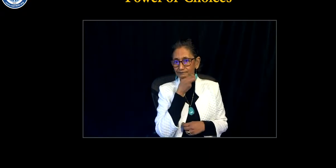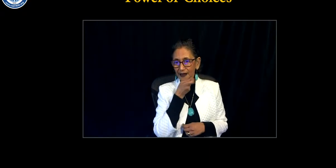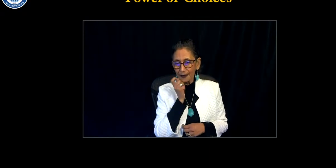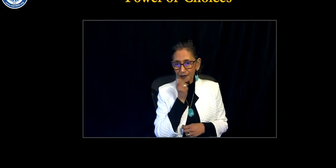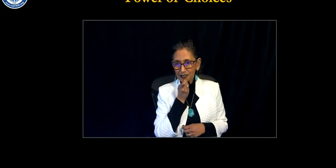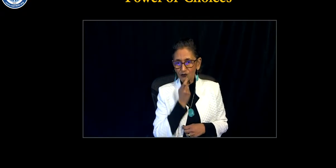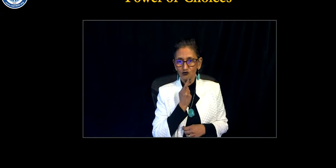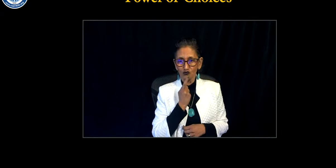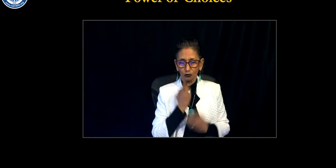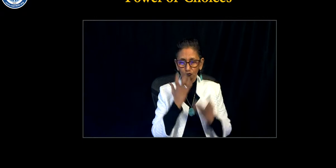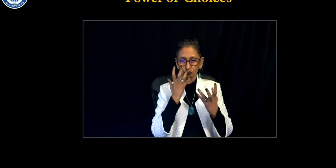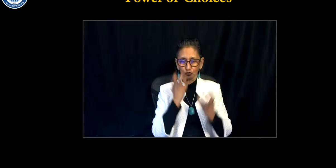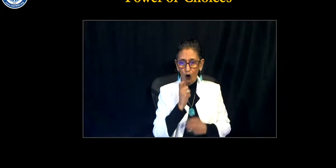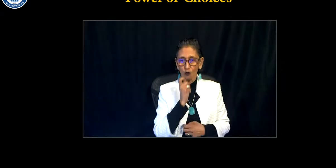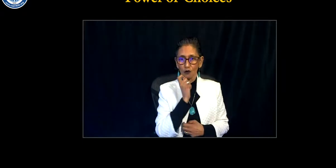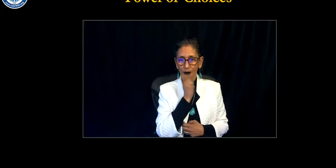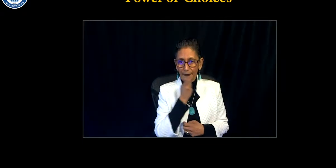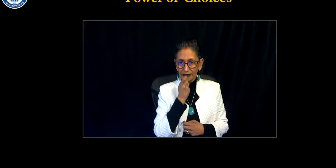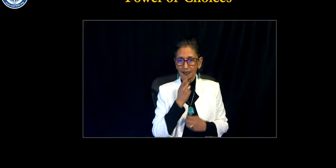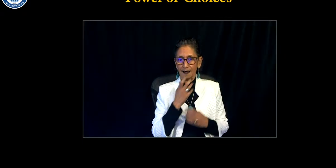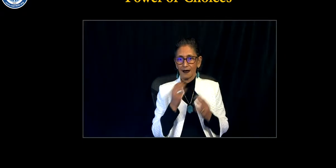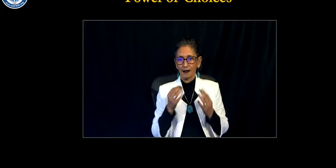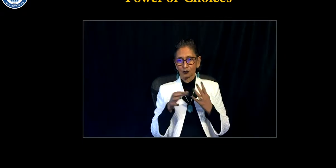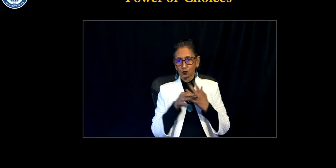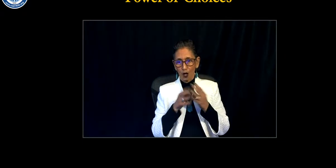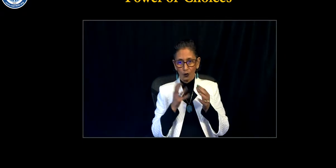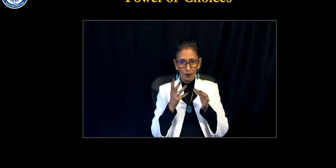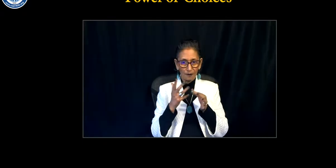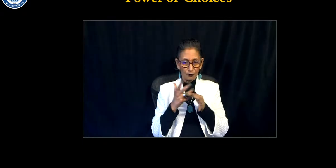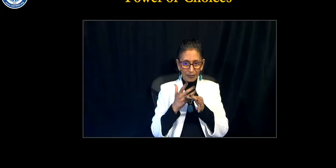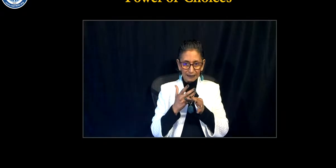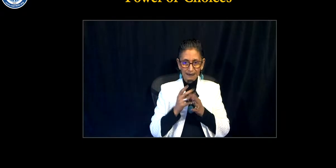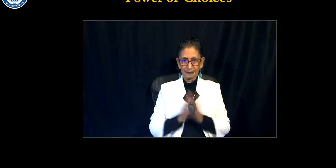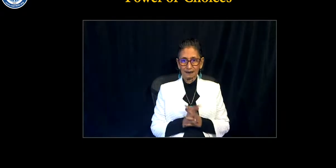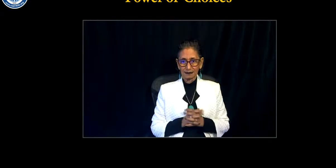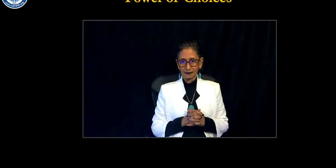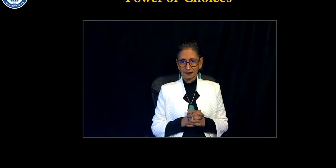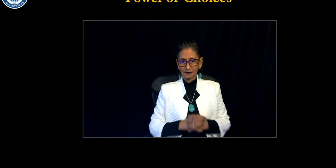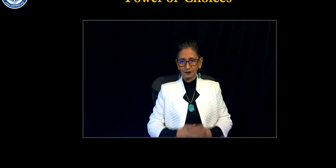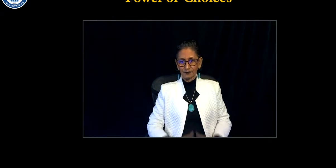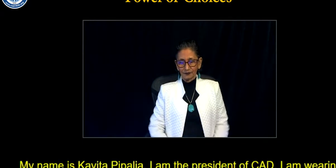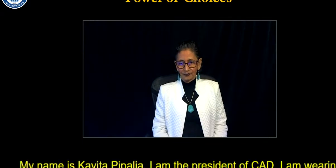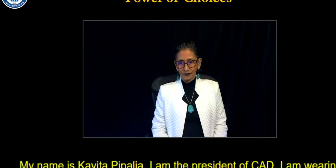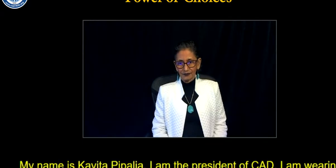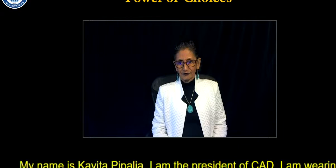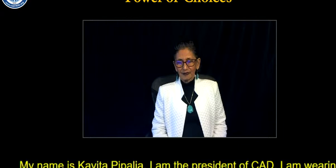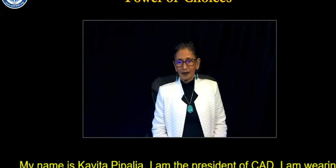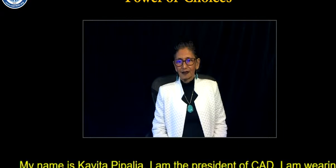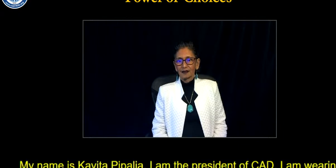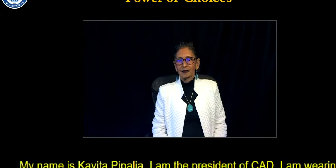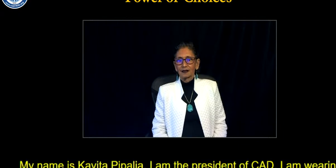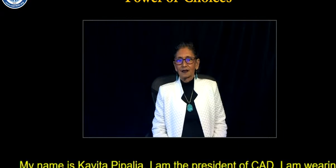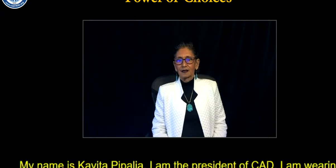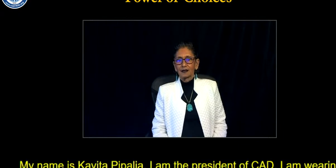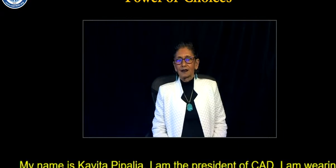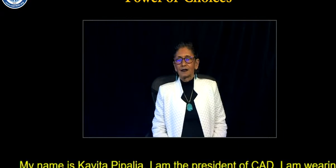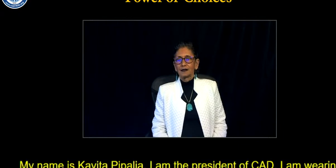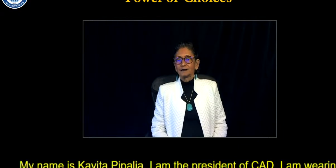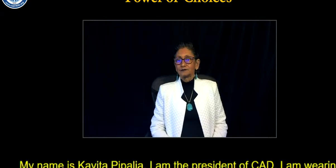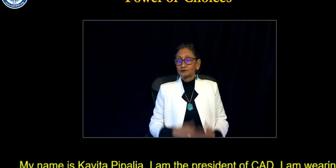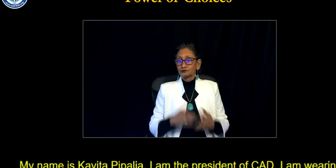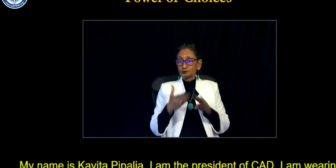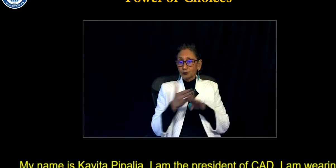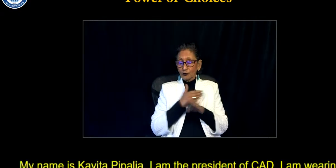with a black blouse underneath. I am wearing maroon or dark red lipstick, and I have rings